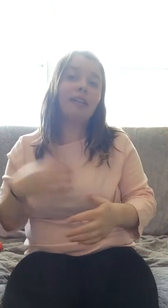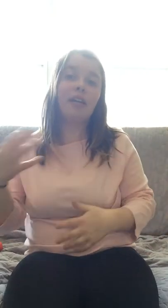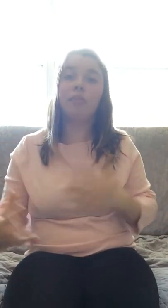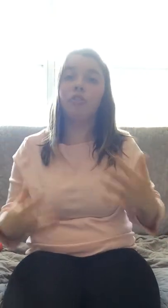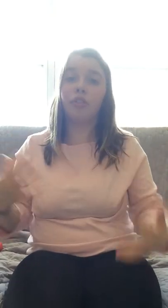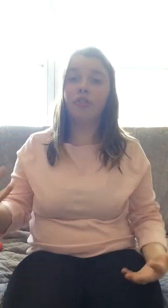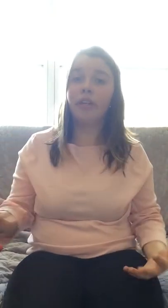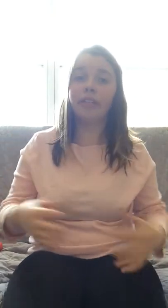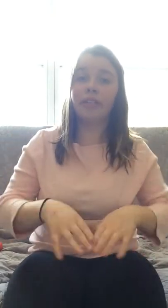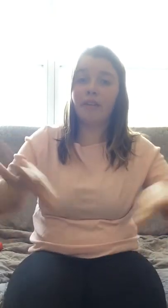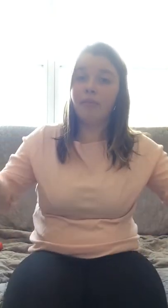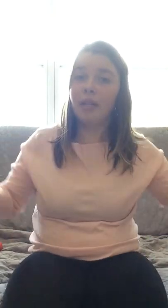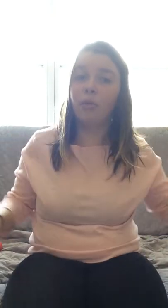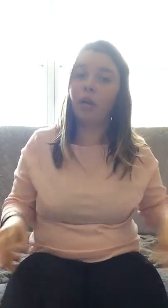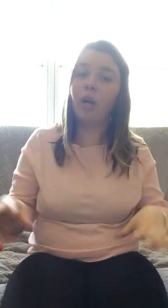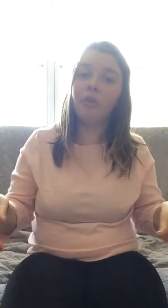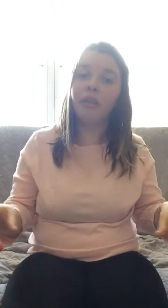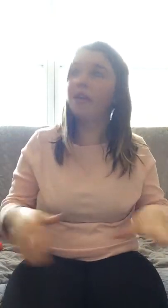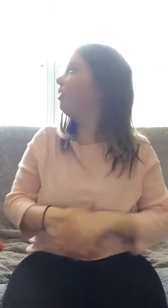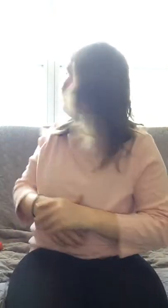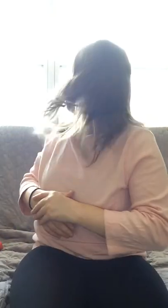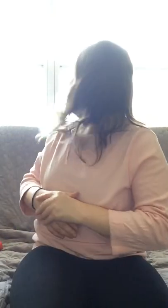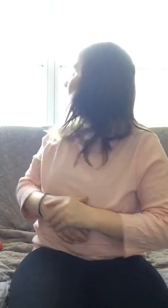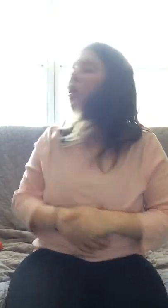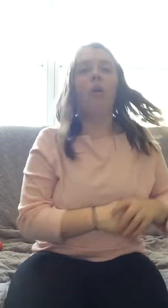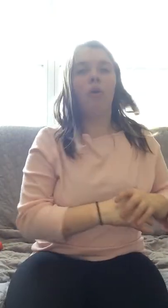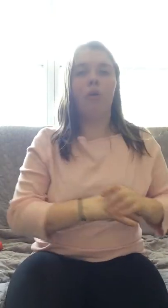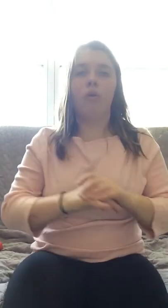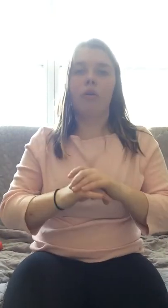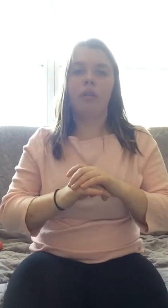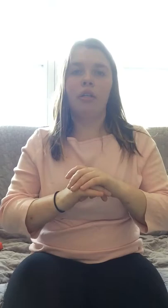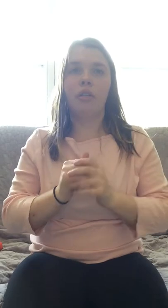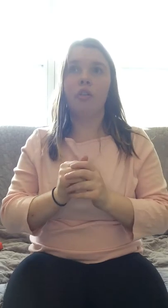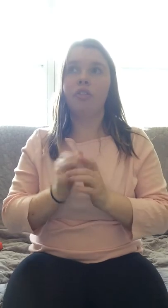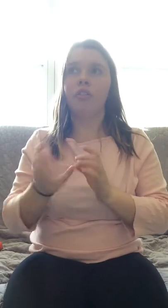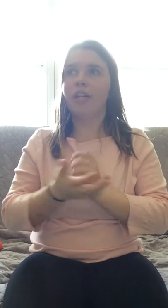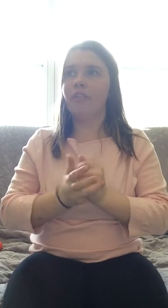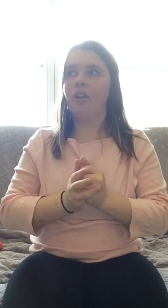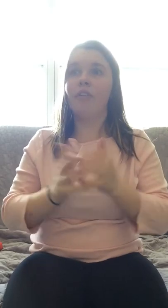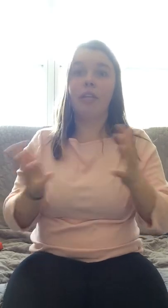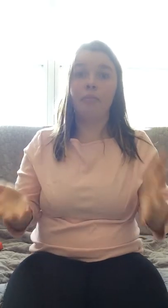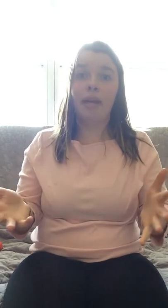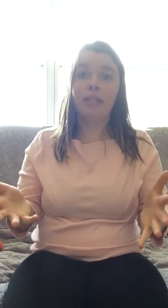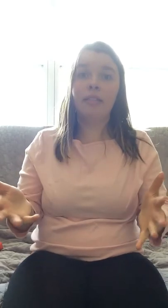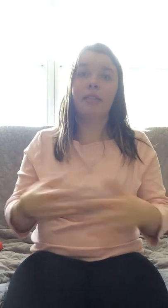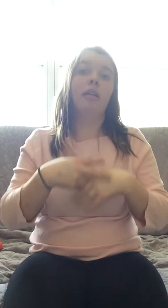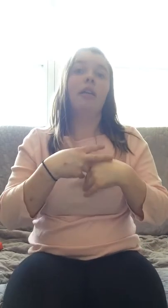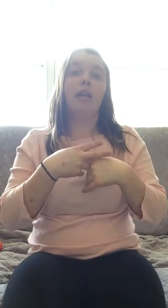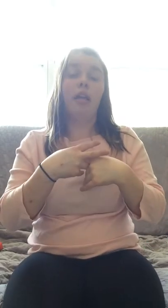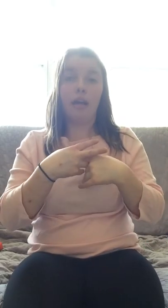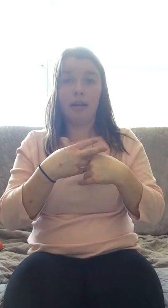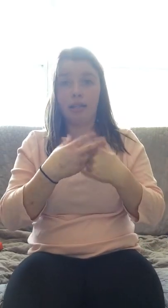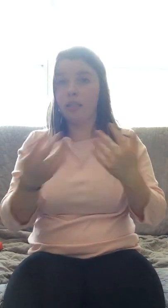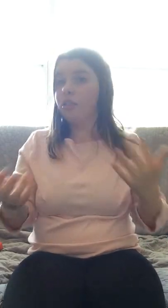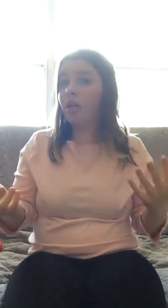kind of mutual friends, kind of get more out there. Or you could also, like, if you have any pets and like a dog,